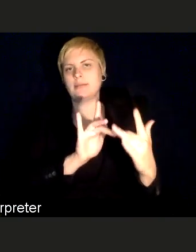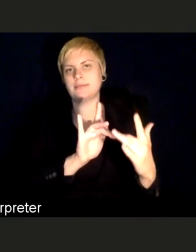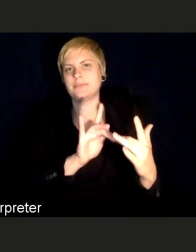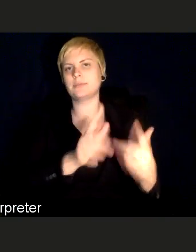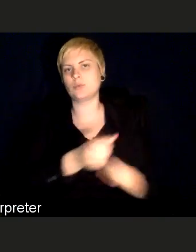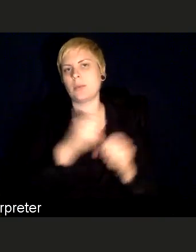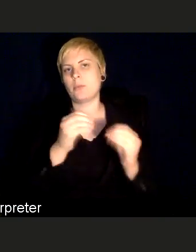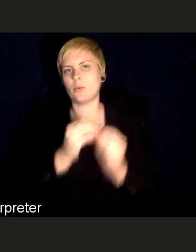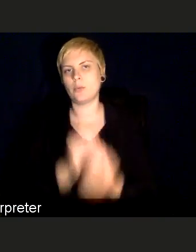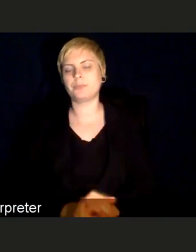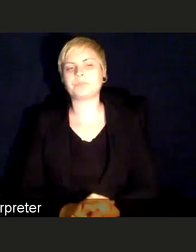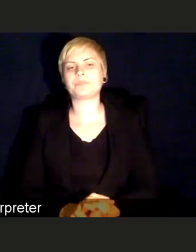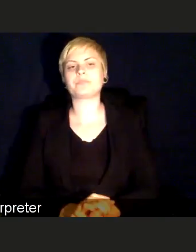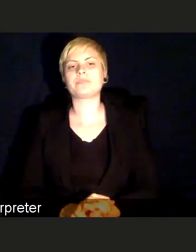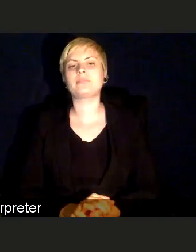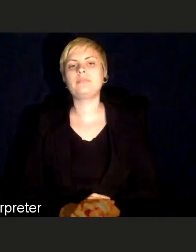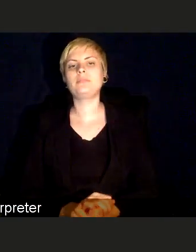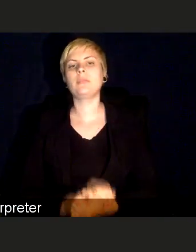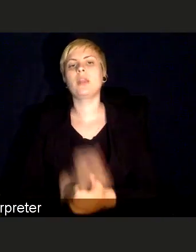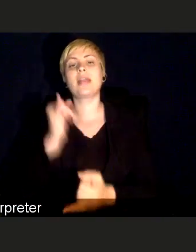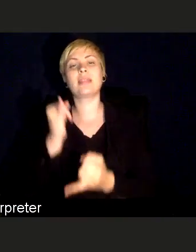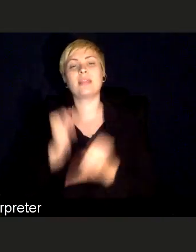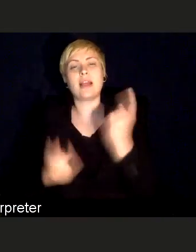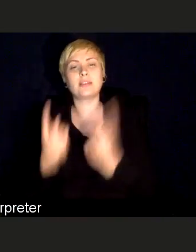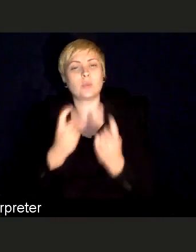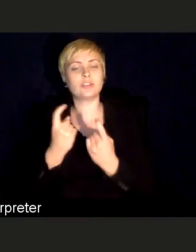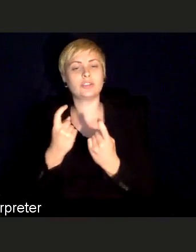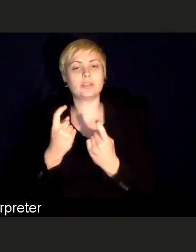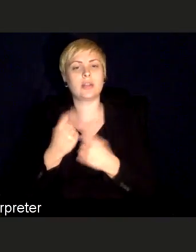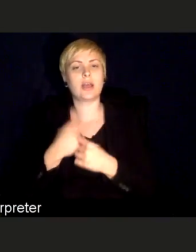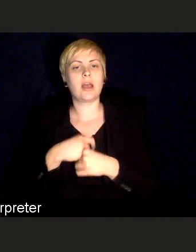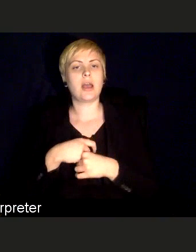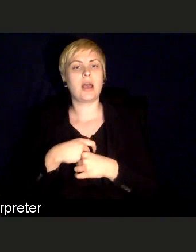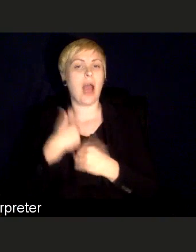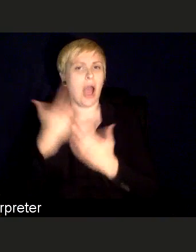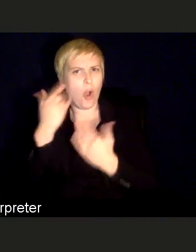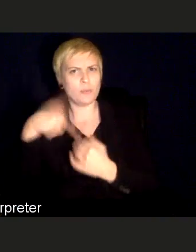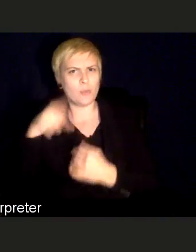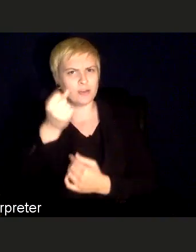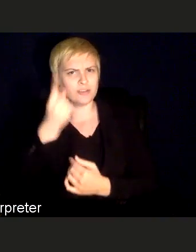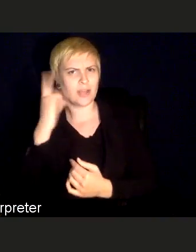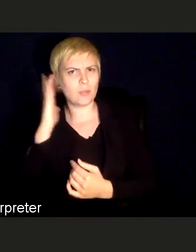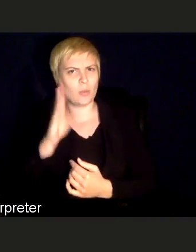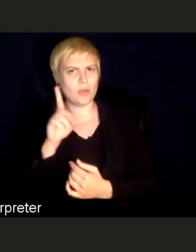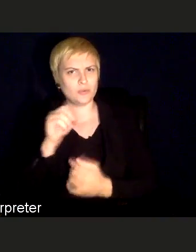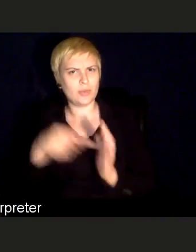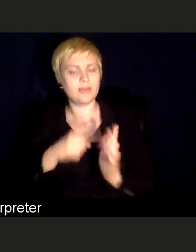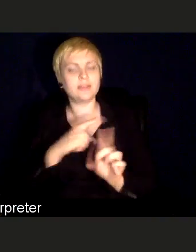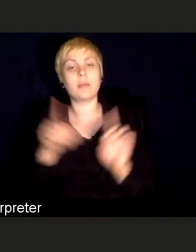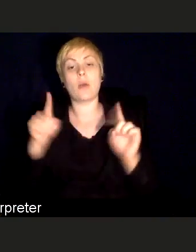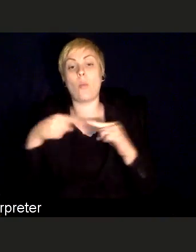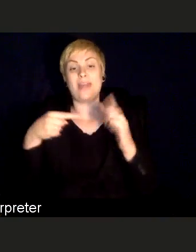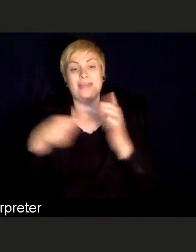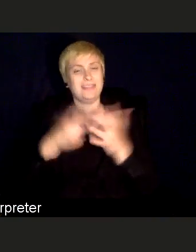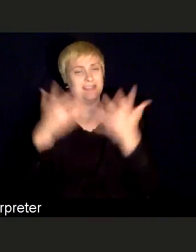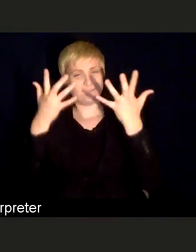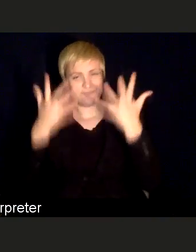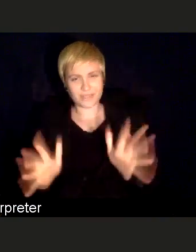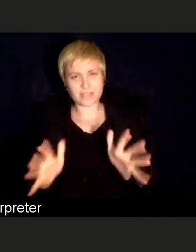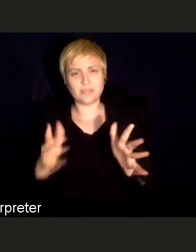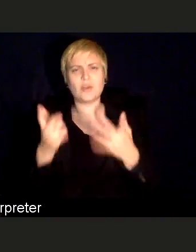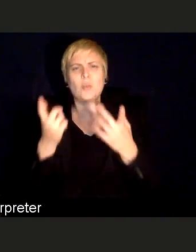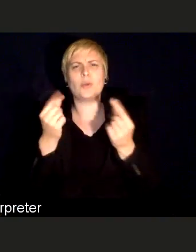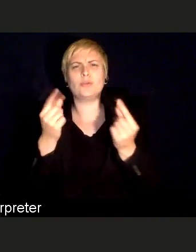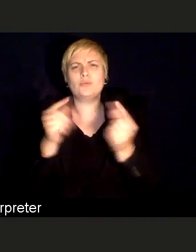And then the last question, and I would hope that people would understand that we would do this, but the last question is, when all of this is over, what are we going to do to decontaminate